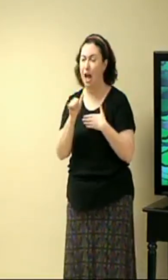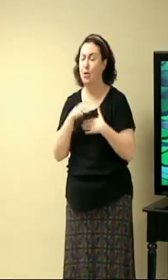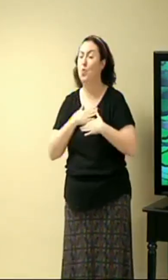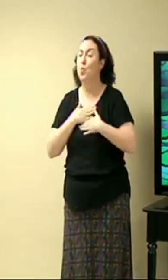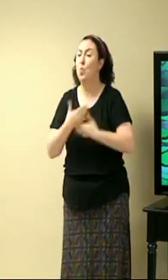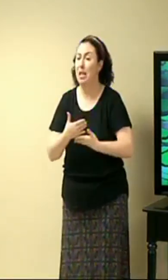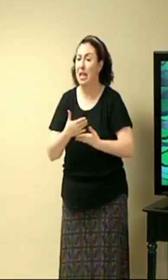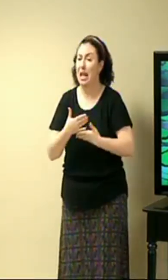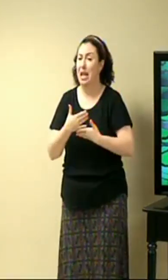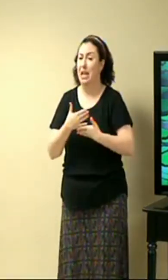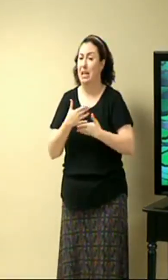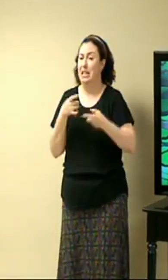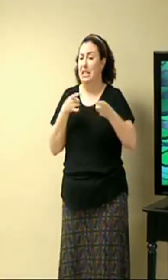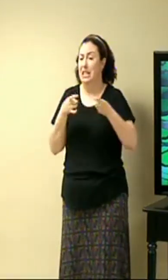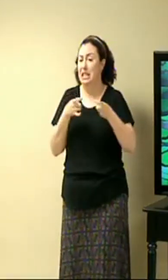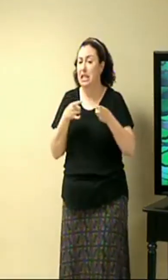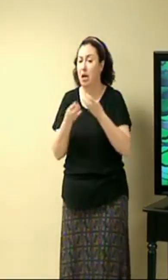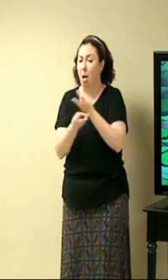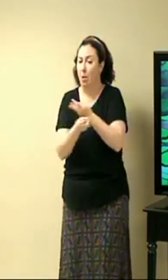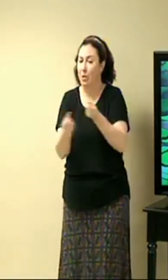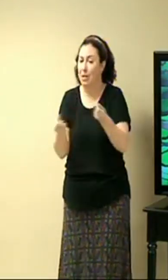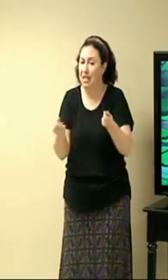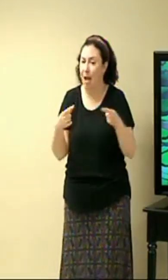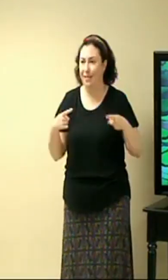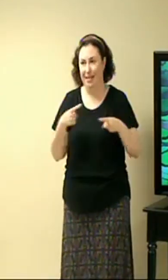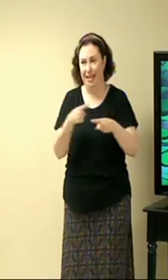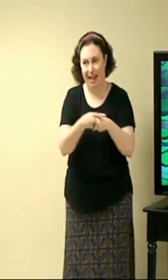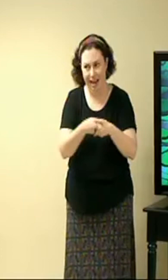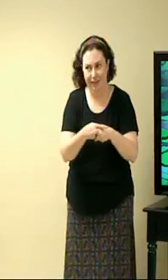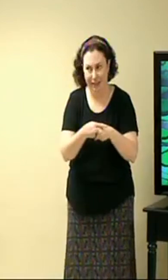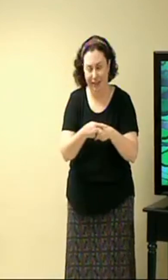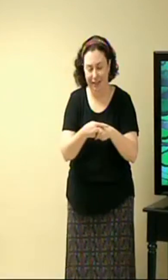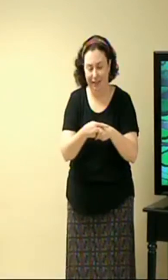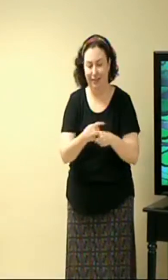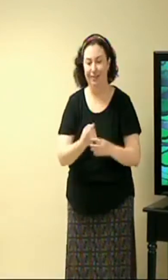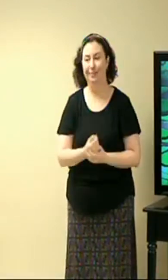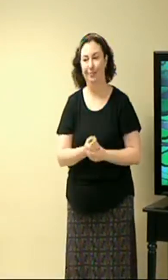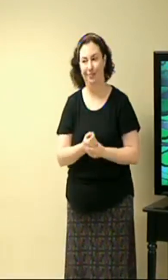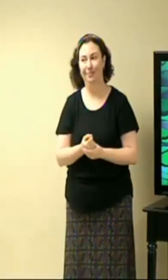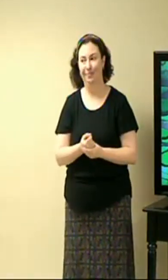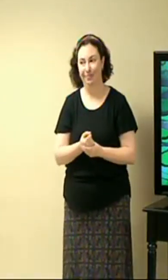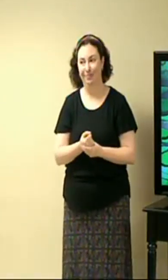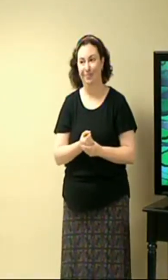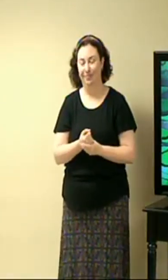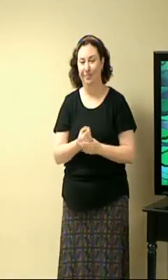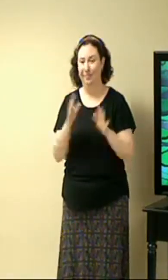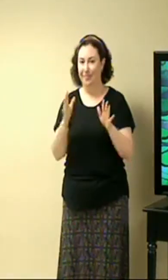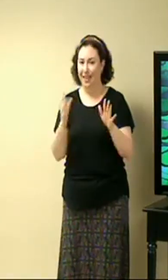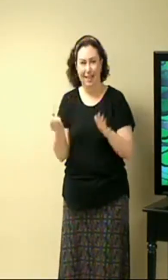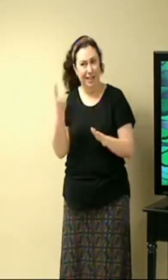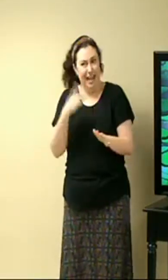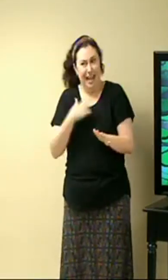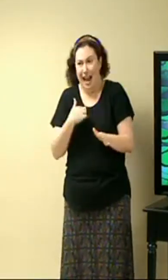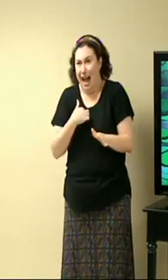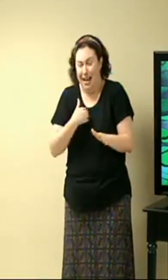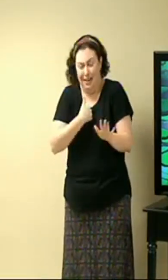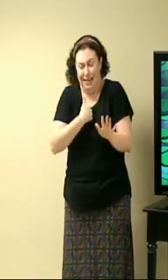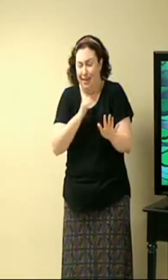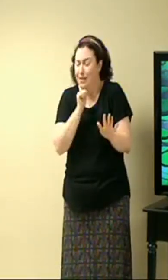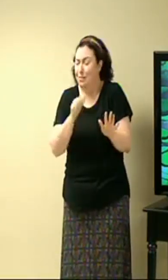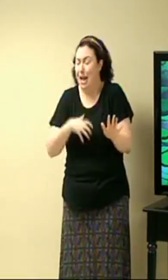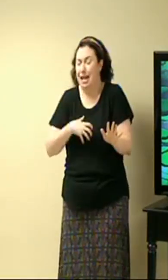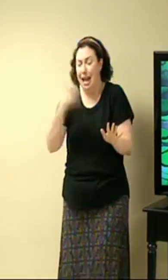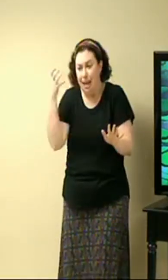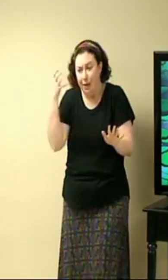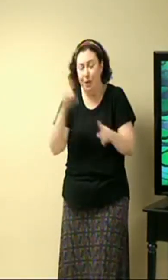family. Friends, I want you to understand as I share this message, I don't share it from a place of anger. But what happens when we read the Bible